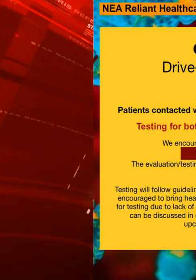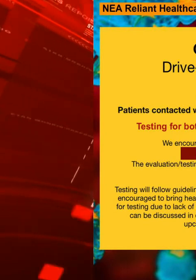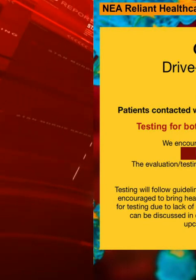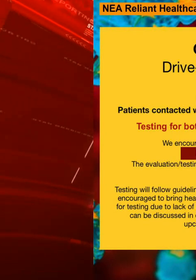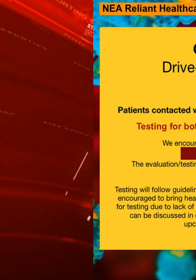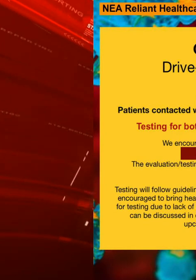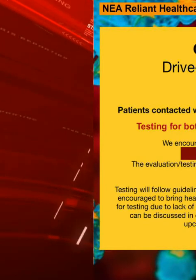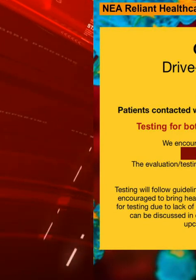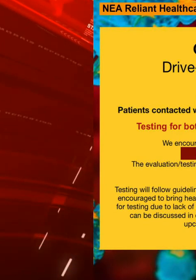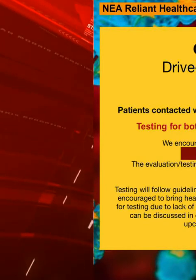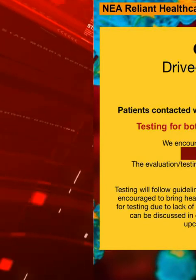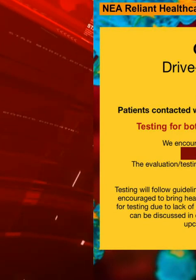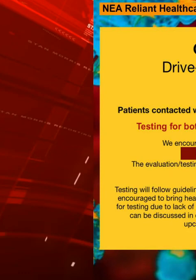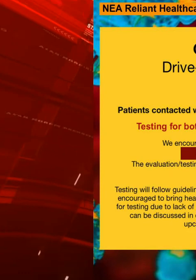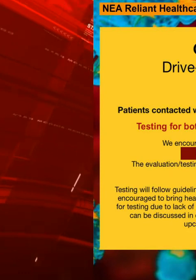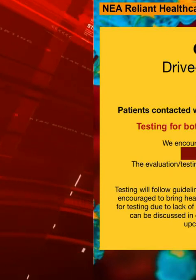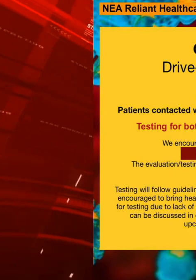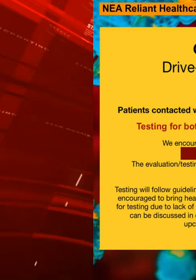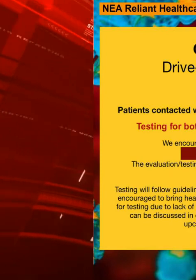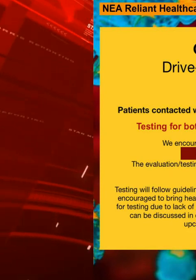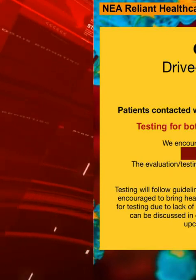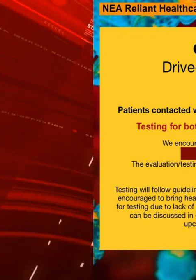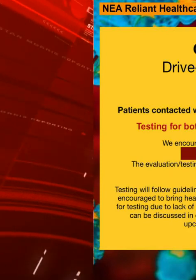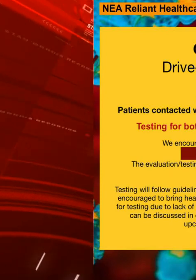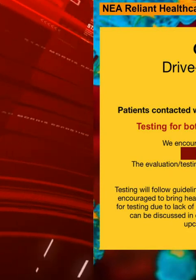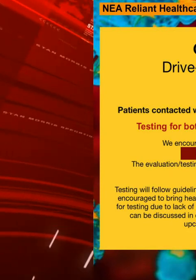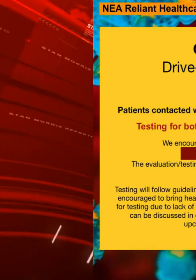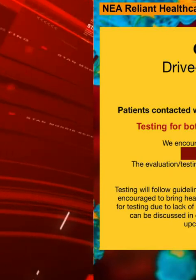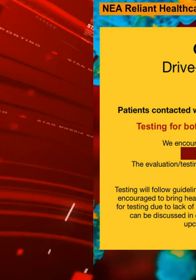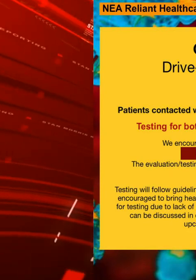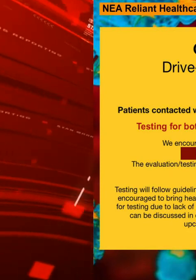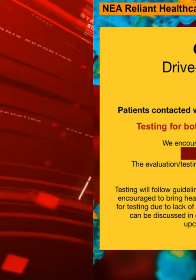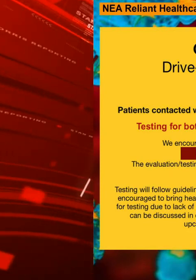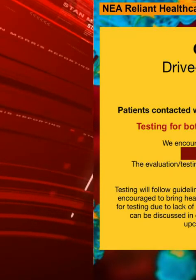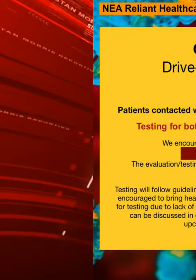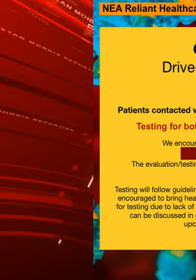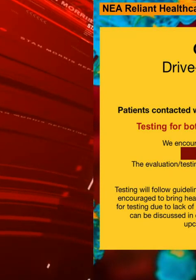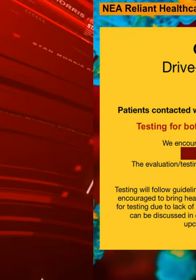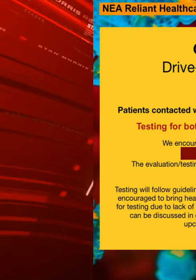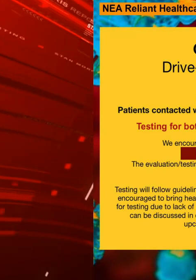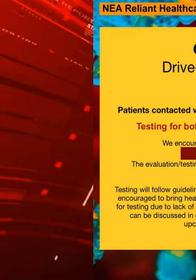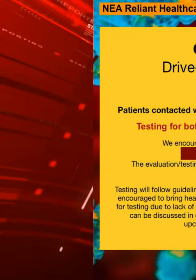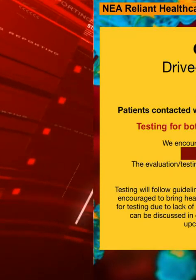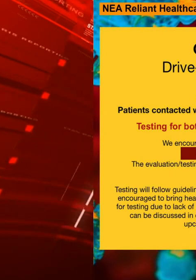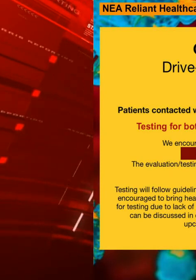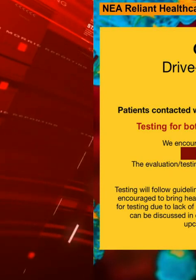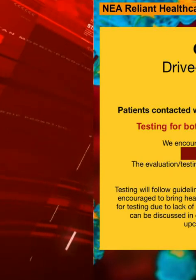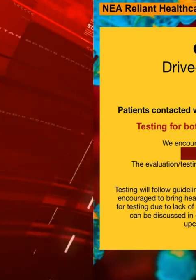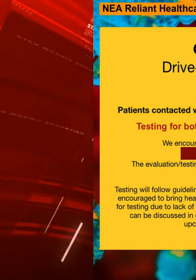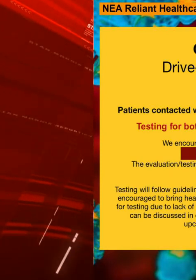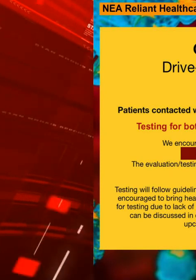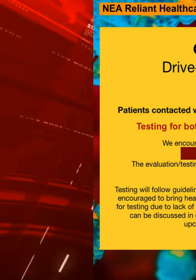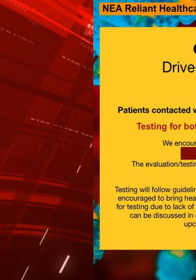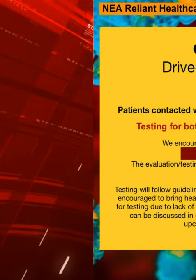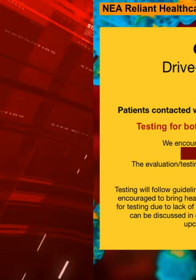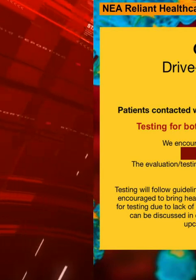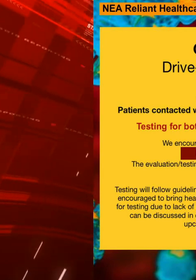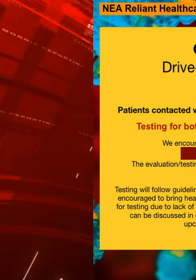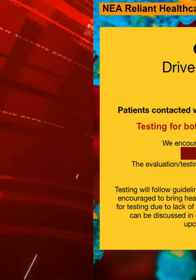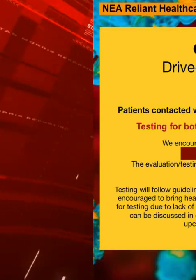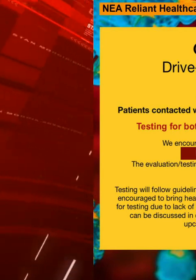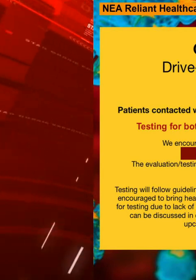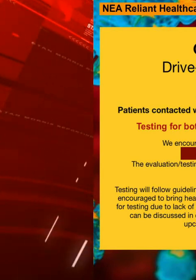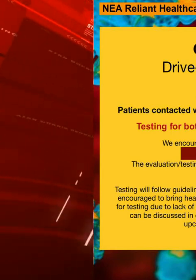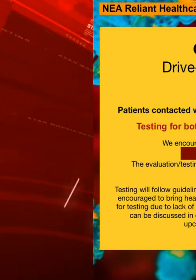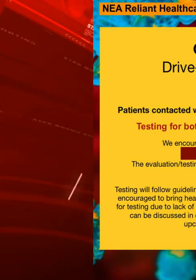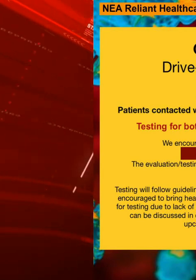news is you still have time to get over there and do that. You don't need a physician referral. You don't need an